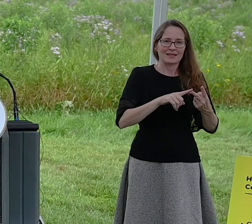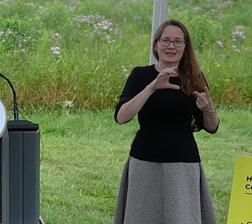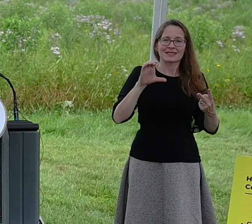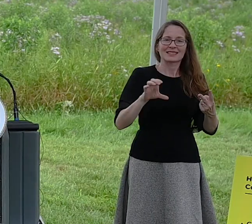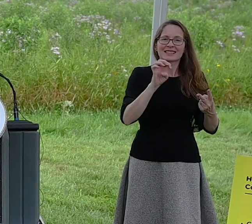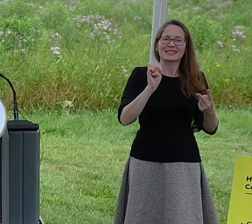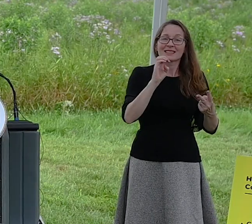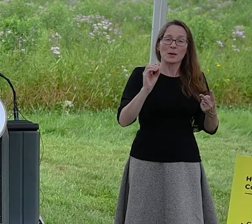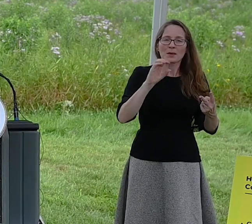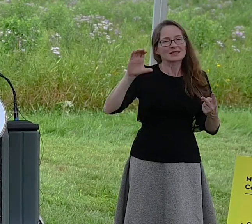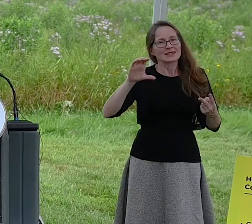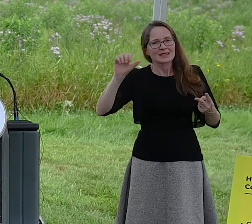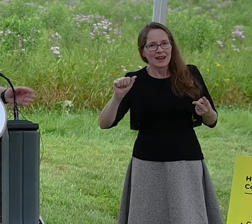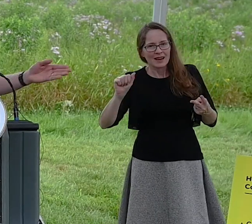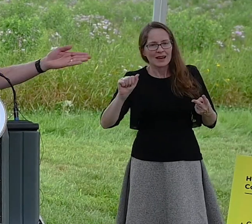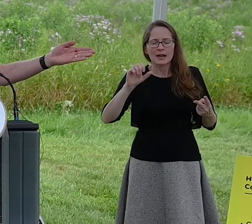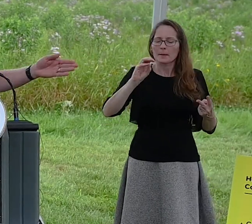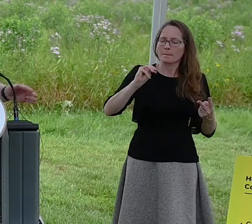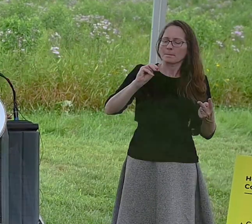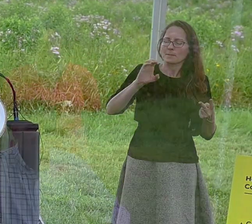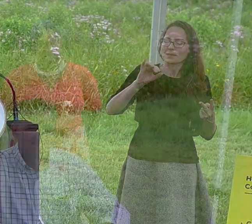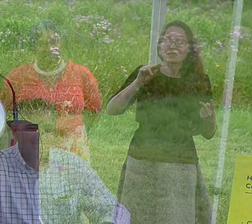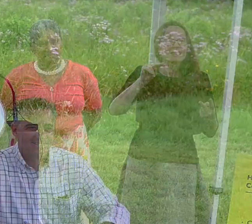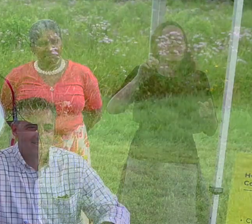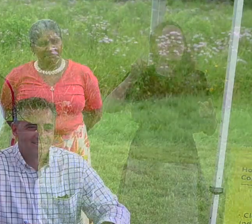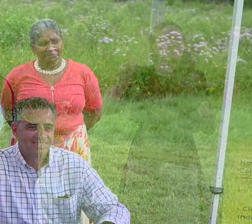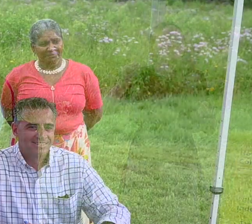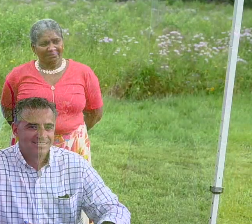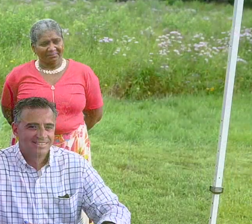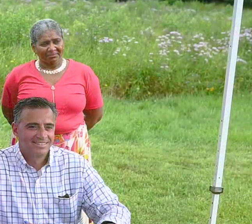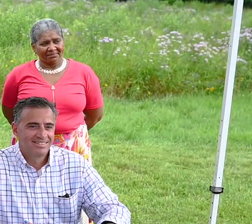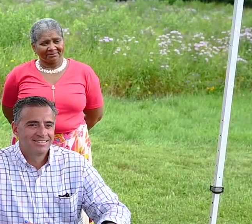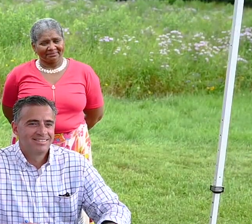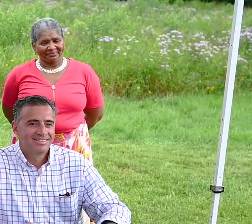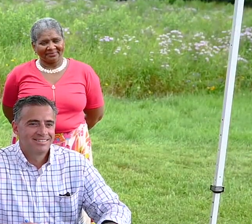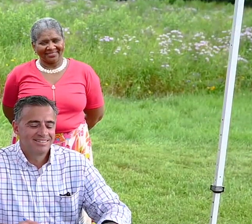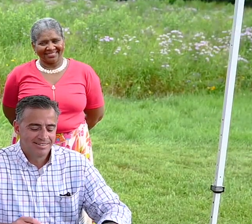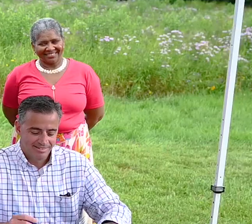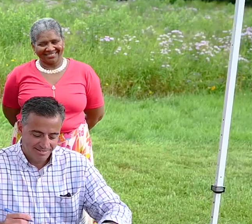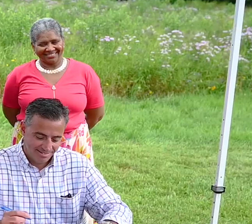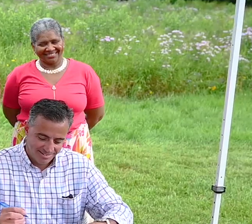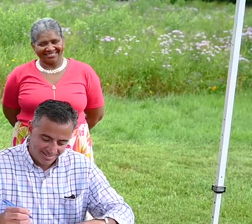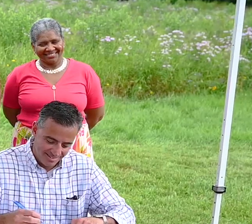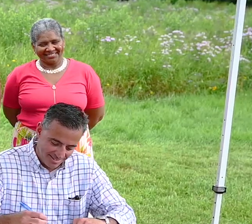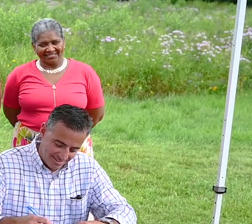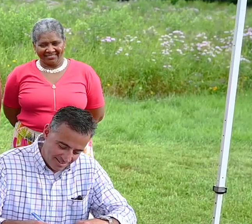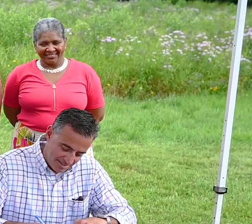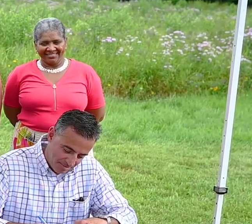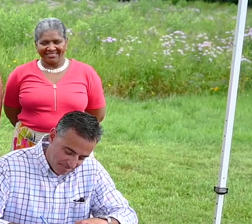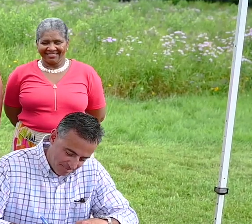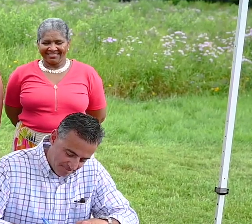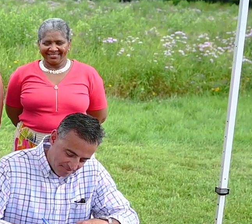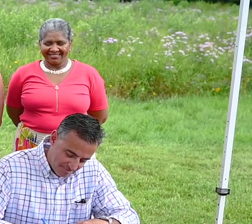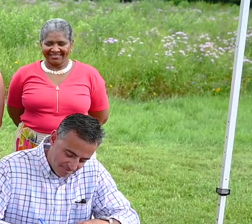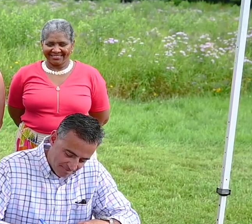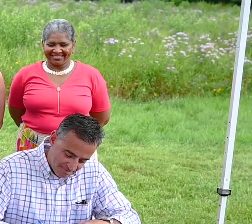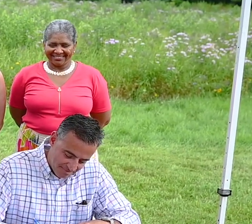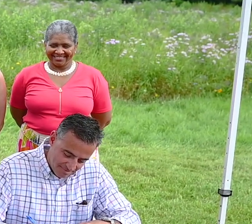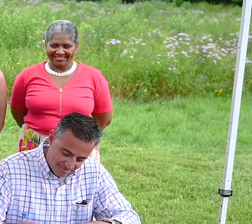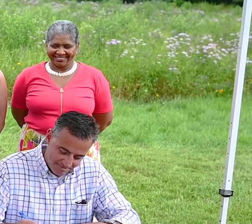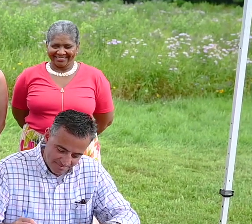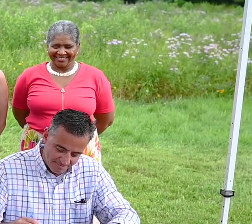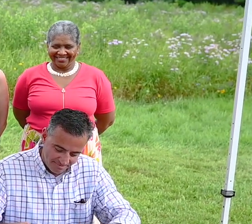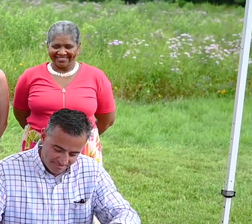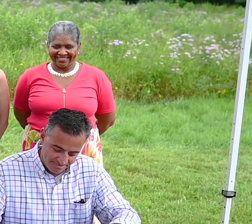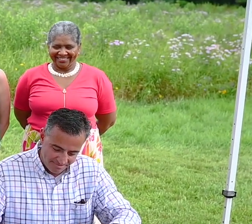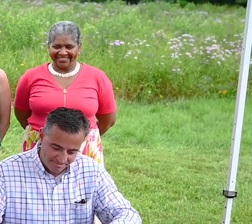CEO of CA, Sean McInnes, if you don't mind stepping forward to the table to sign and memorialize this Memorandum of